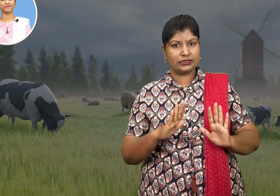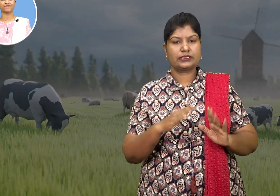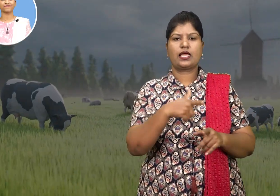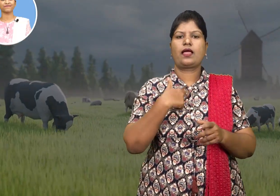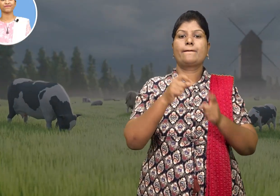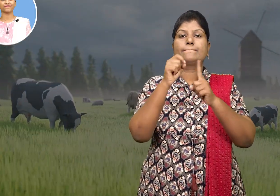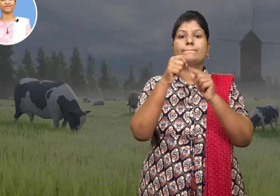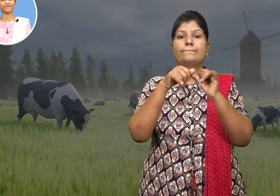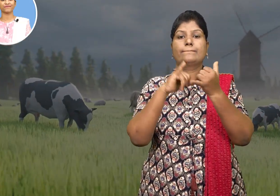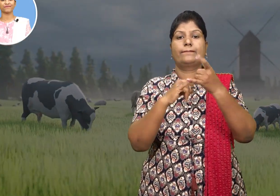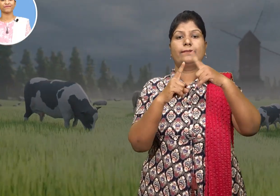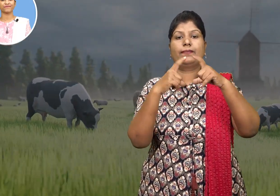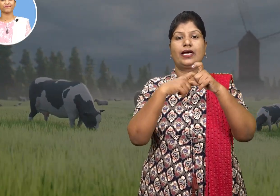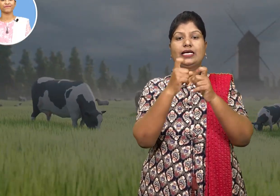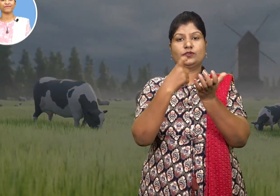pasteurized.